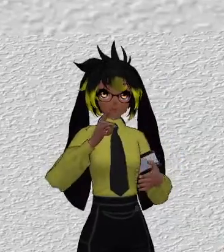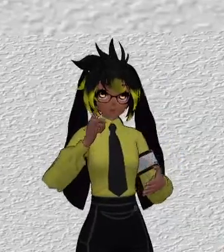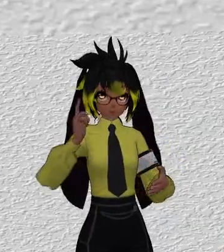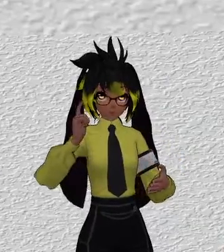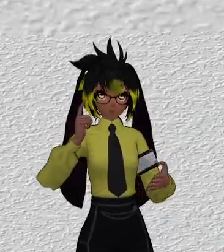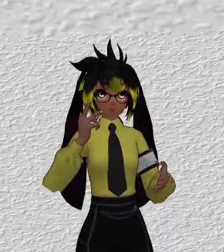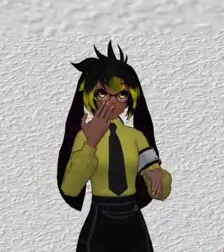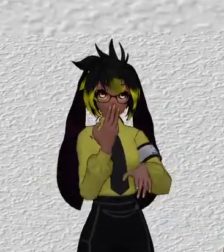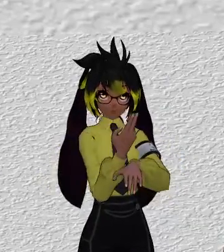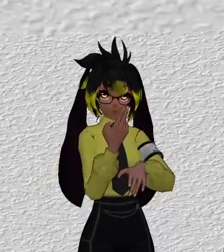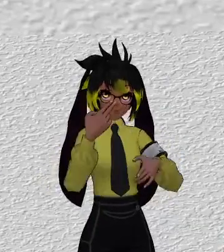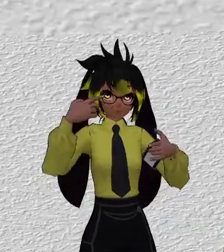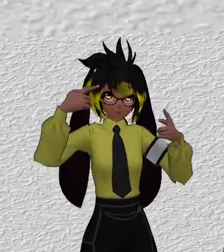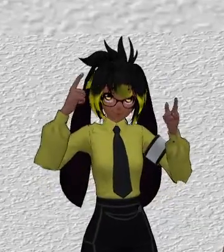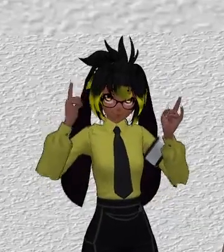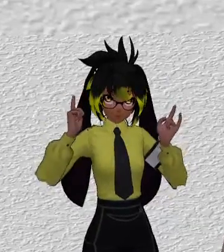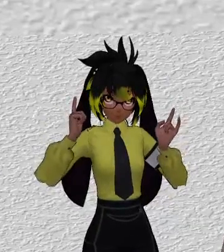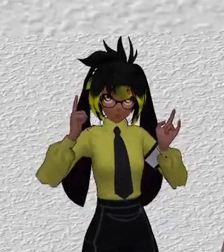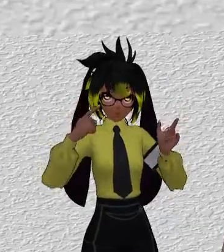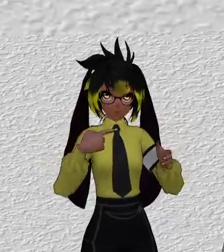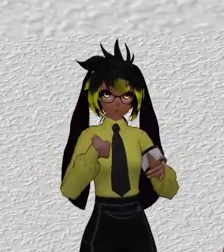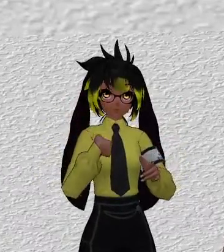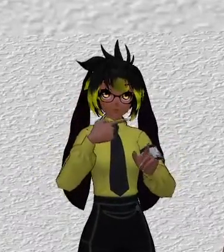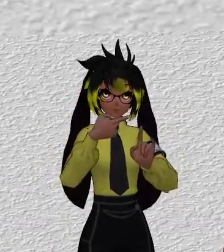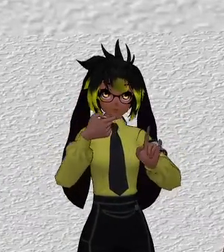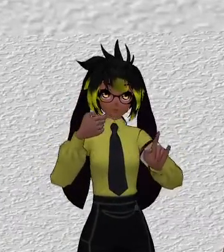My name is Sheezy, and I was born deaf.